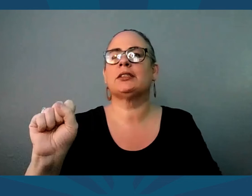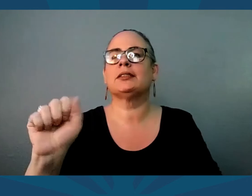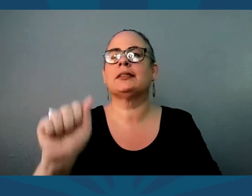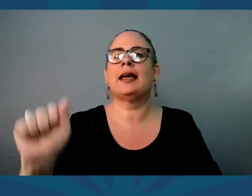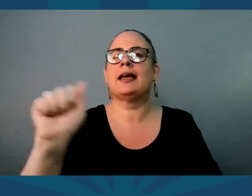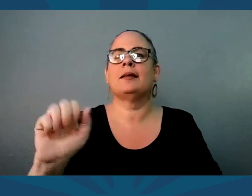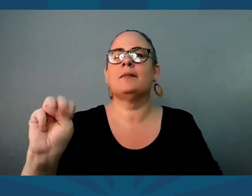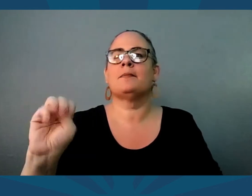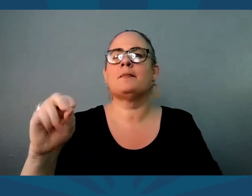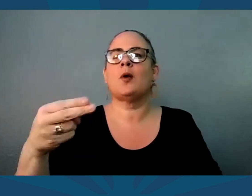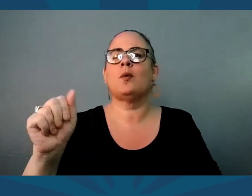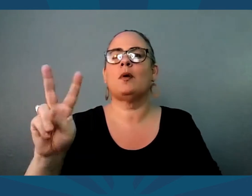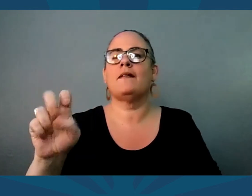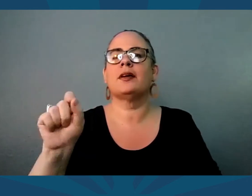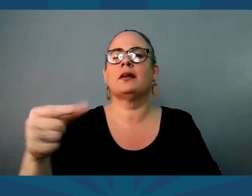Elections at